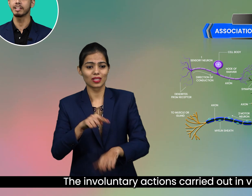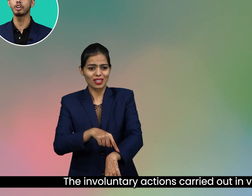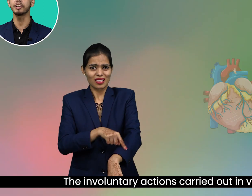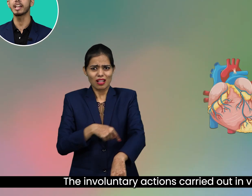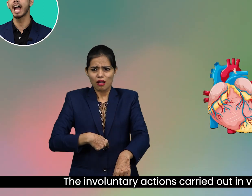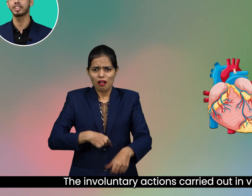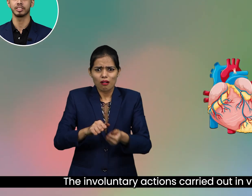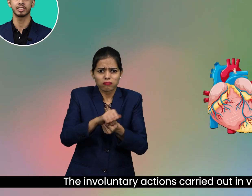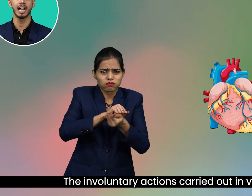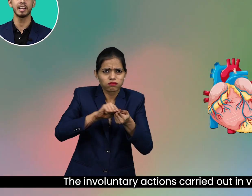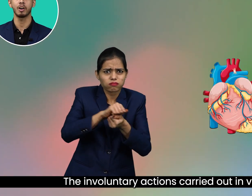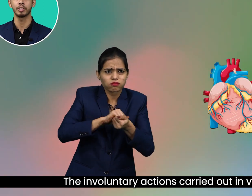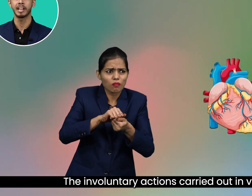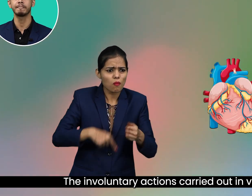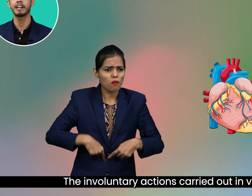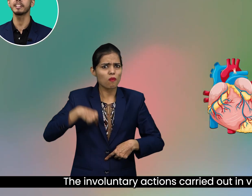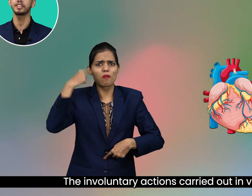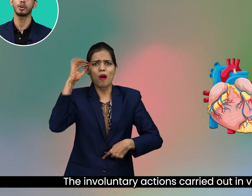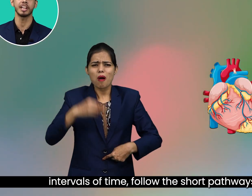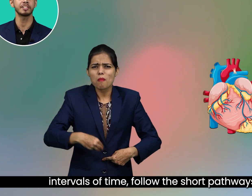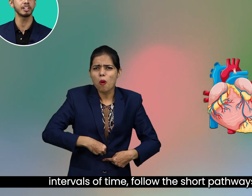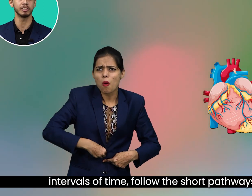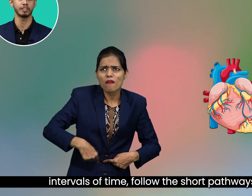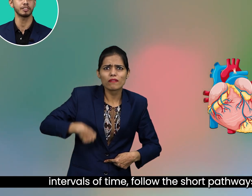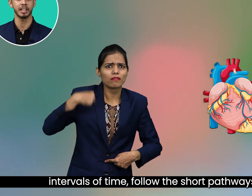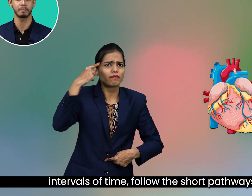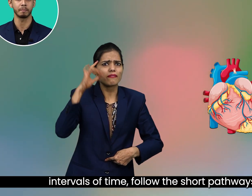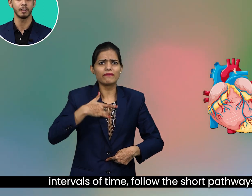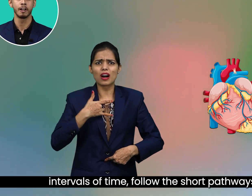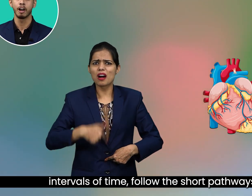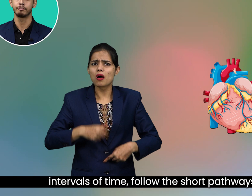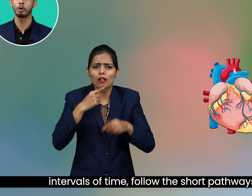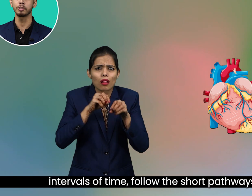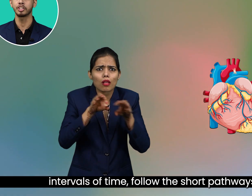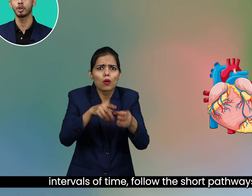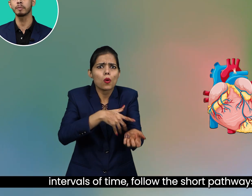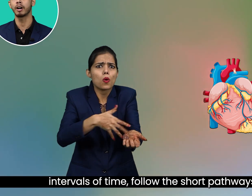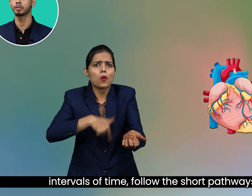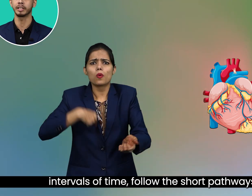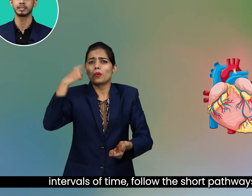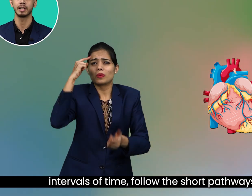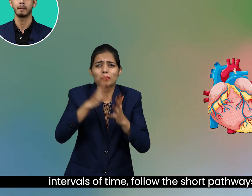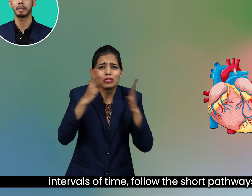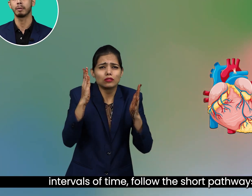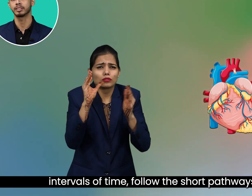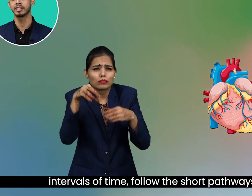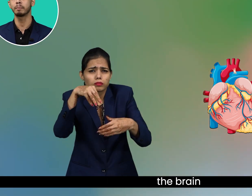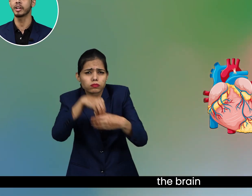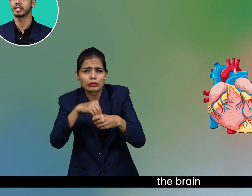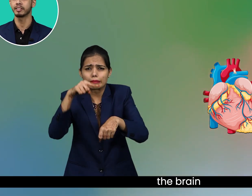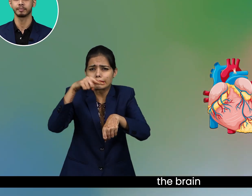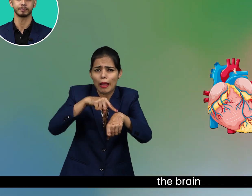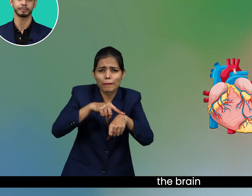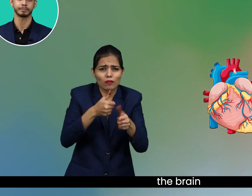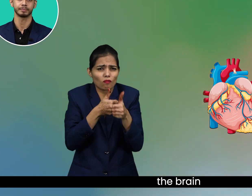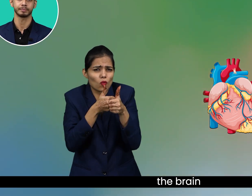The involuntary actions carried out in very short intervals of time follow the short pathways bypassing the